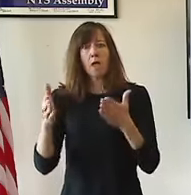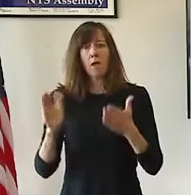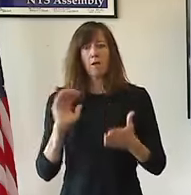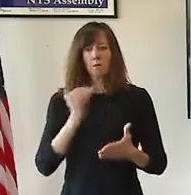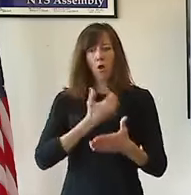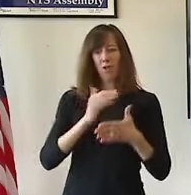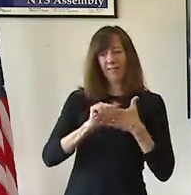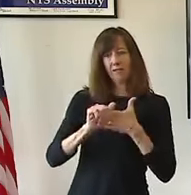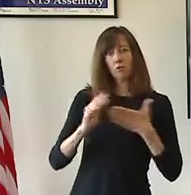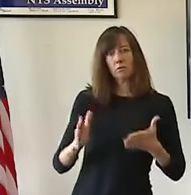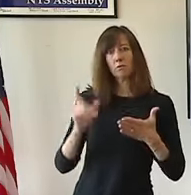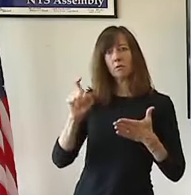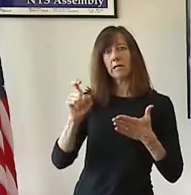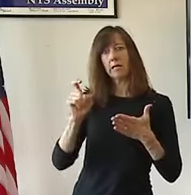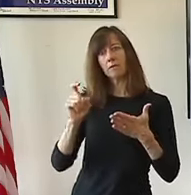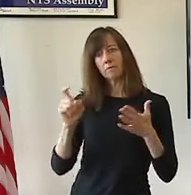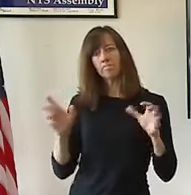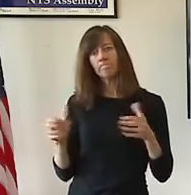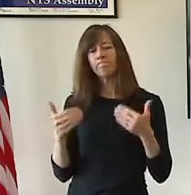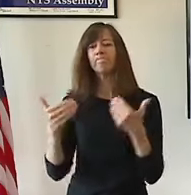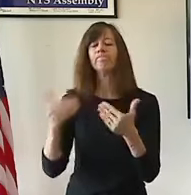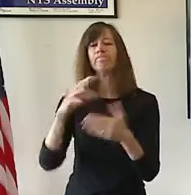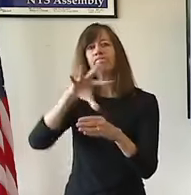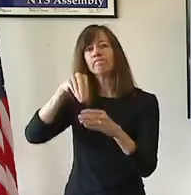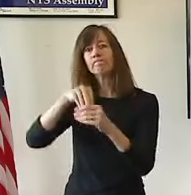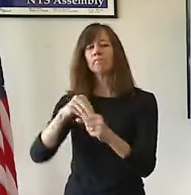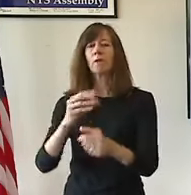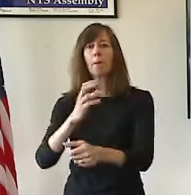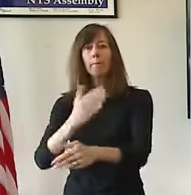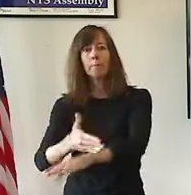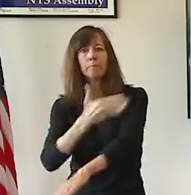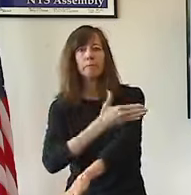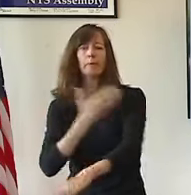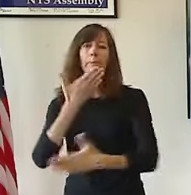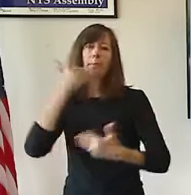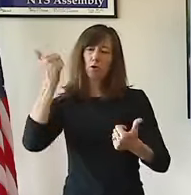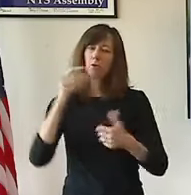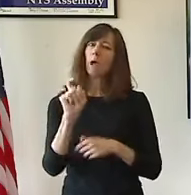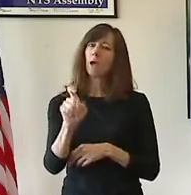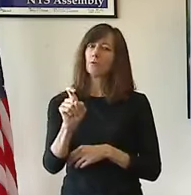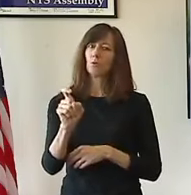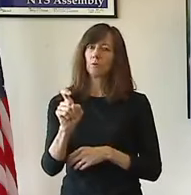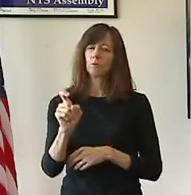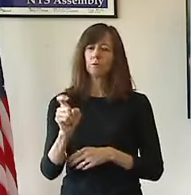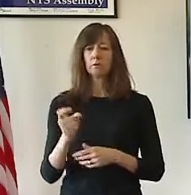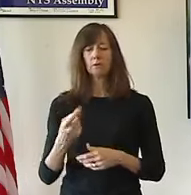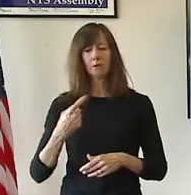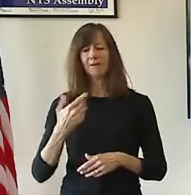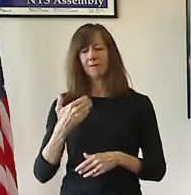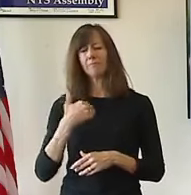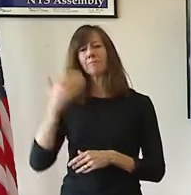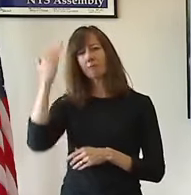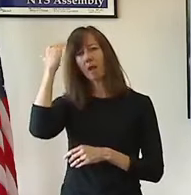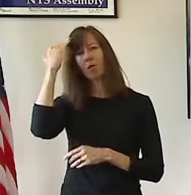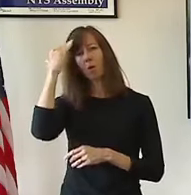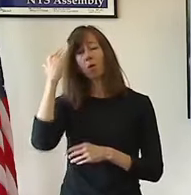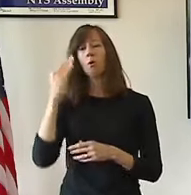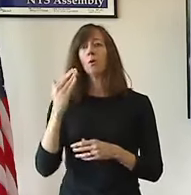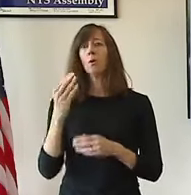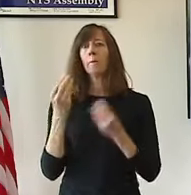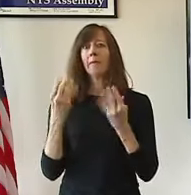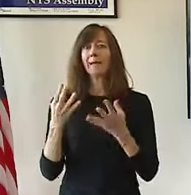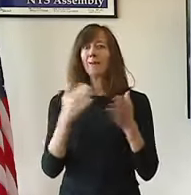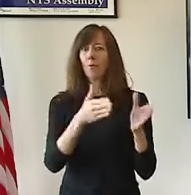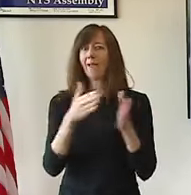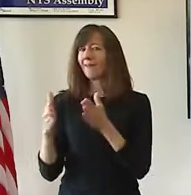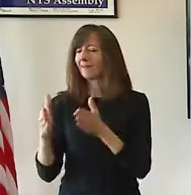bit better. And I think myself included will acknowledge for you that in so many ways, Lyra